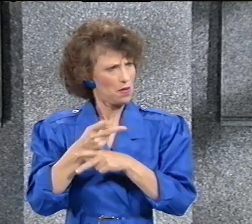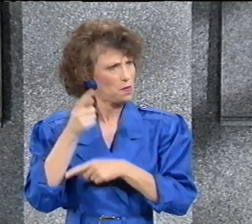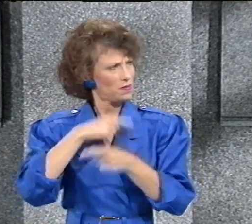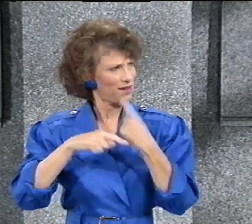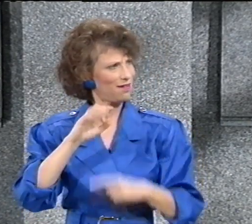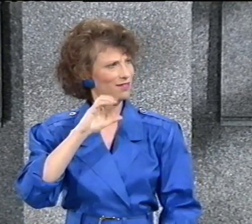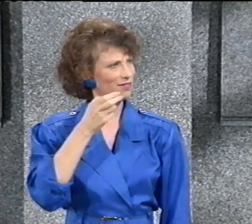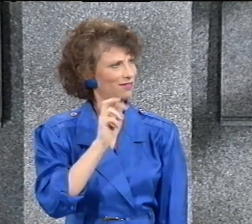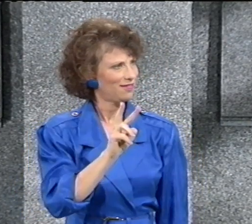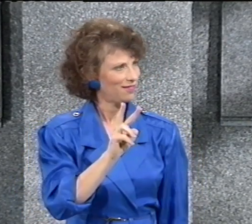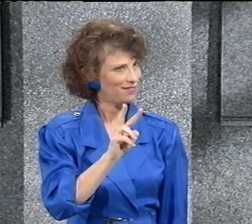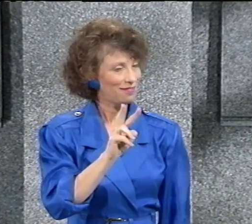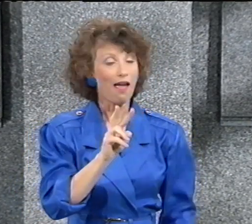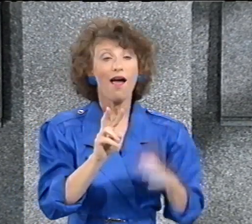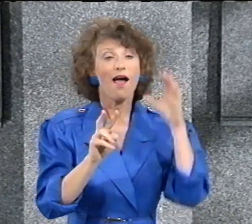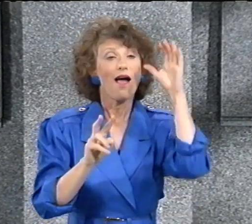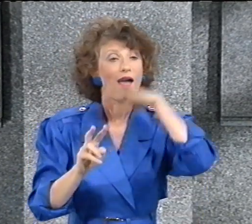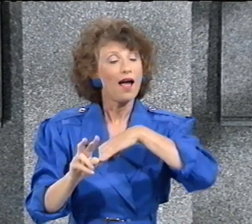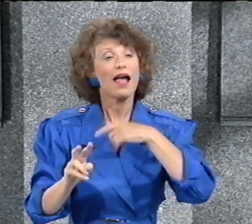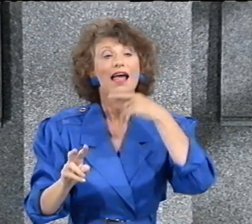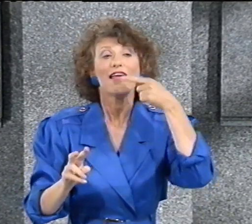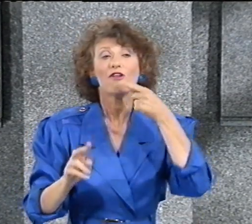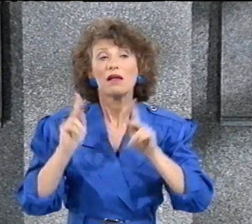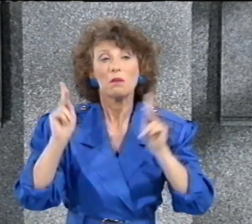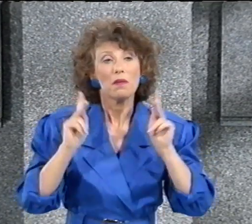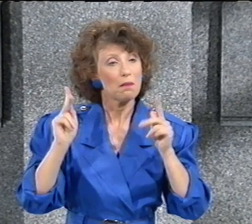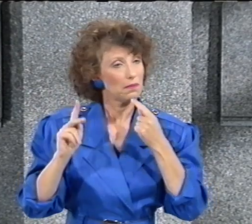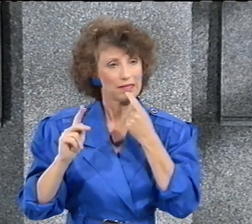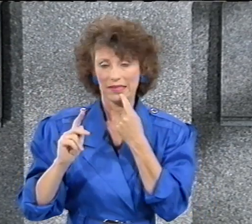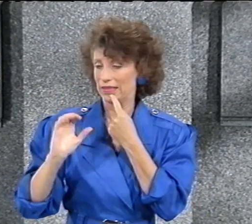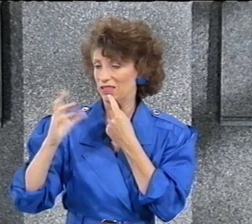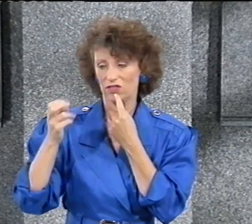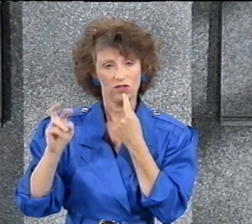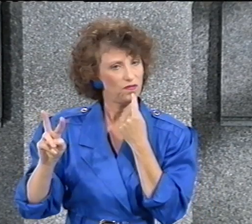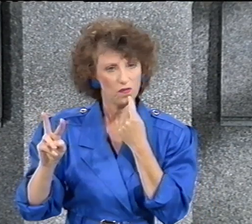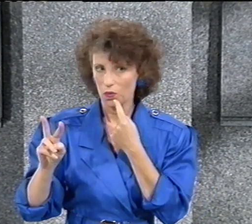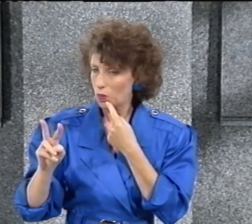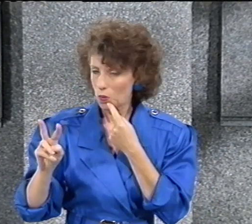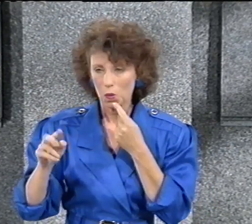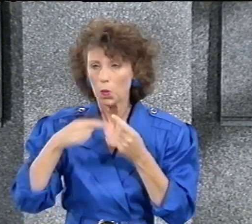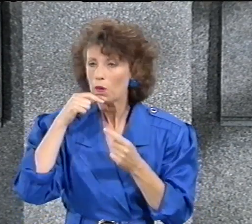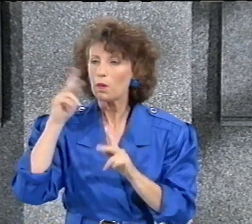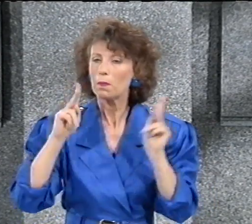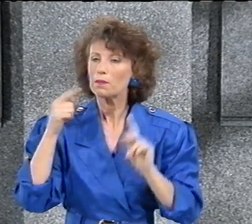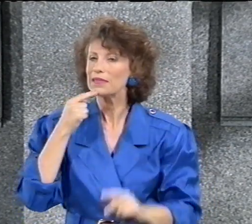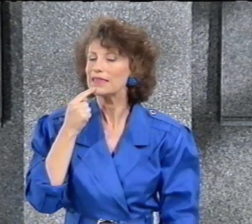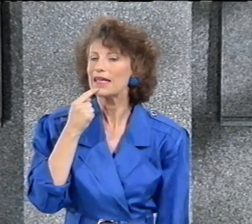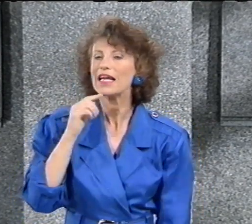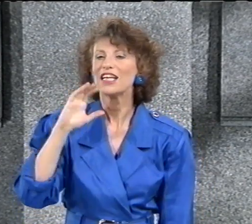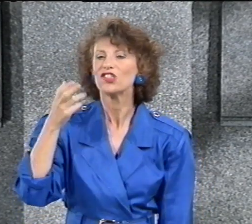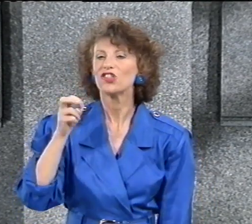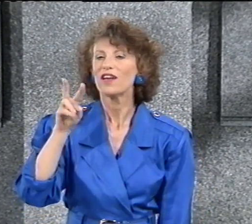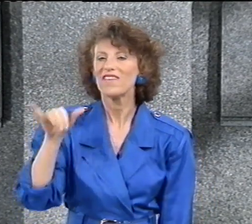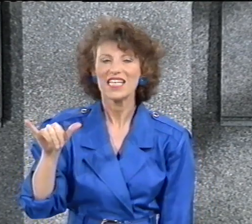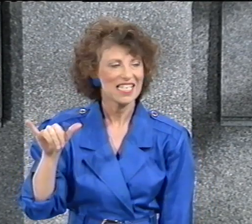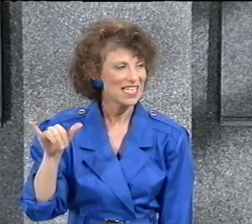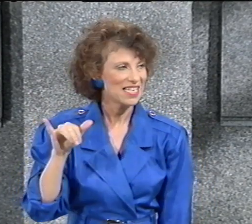I spelled Chevrolet? We have a loan sign. Hearing people don't use the same word. They refer